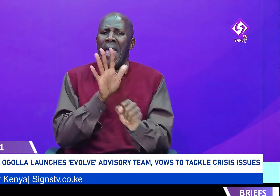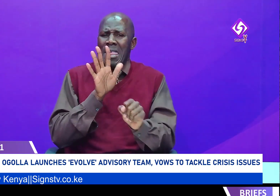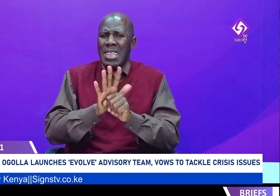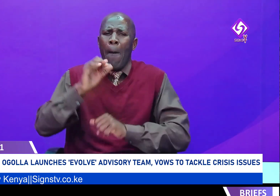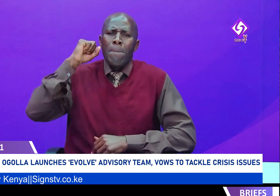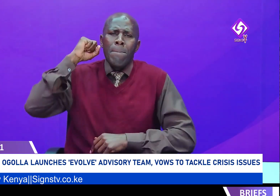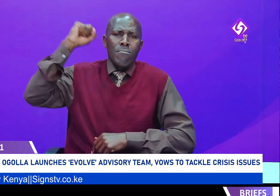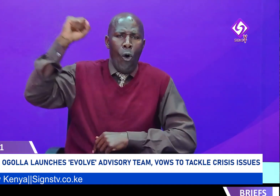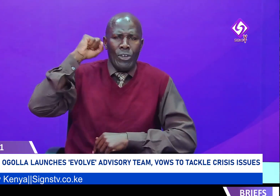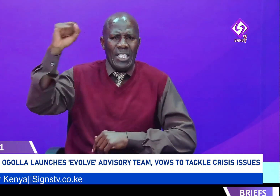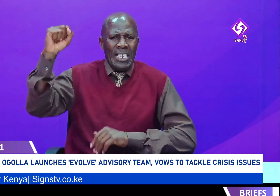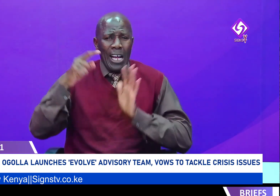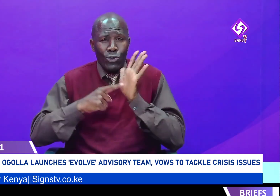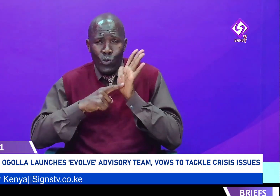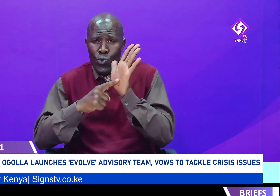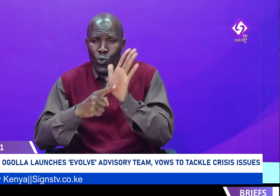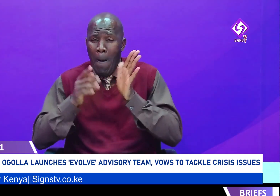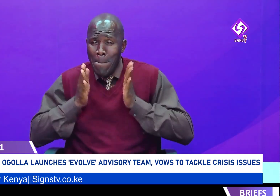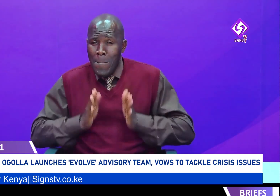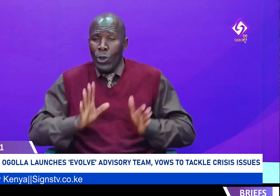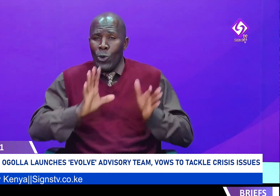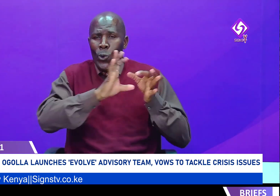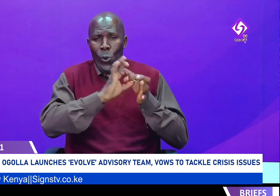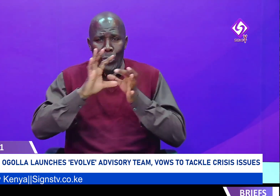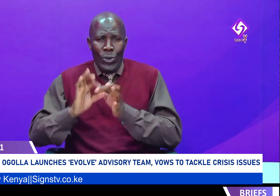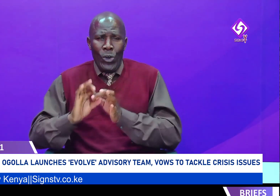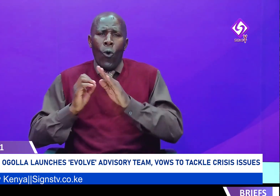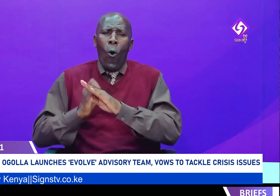many politicians are prioritizing personal gain over national duty.